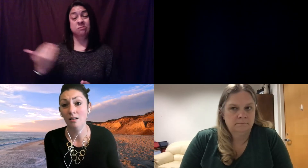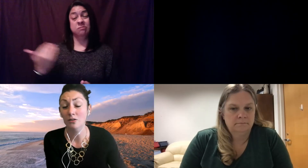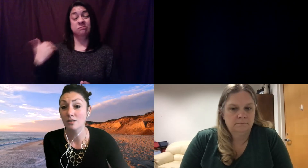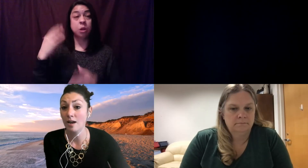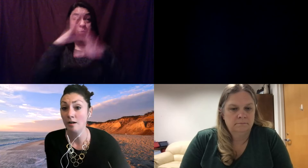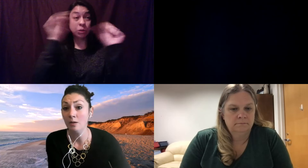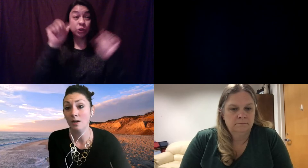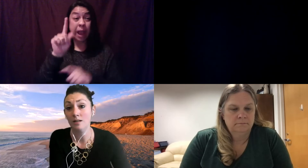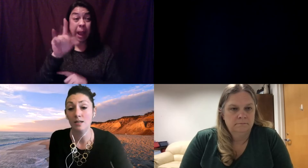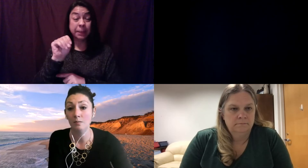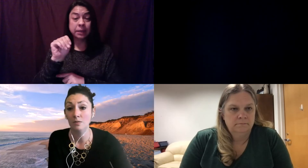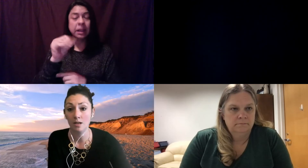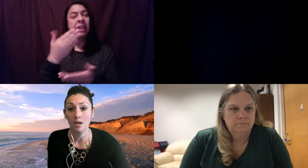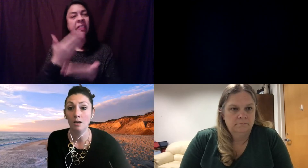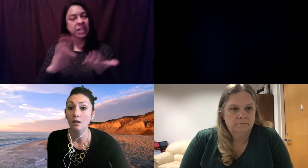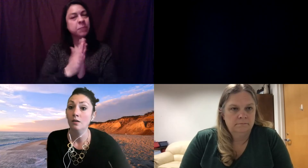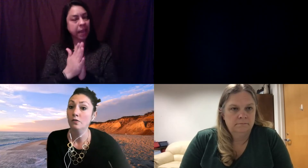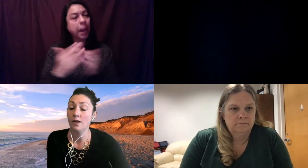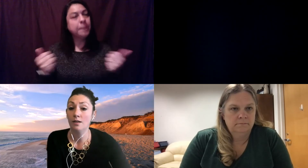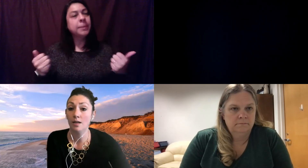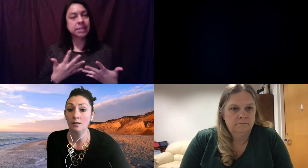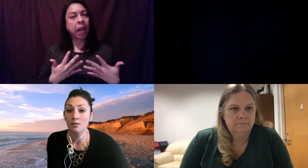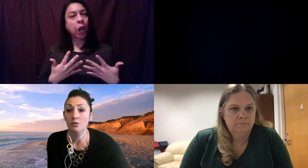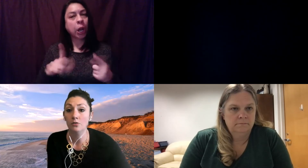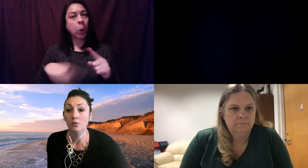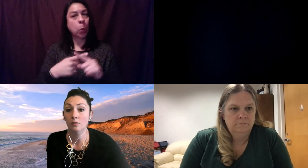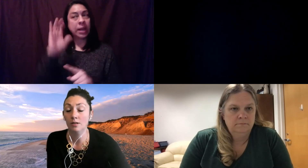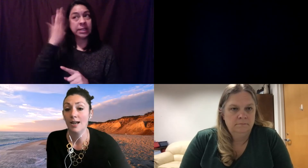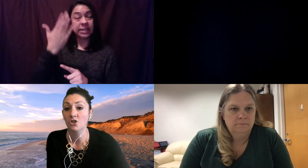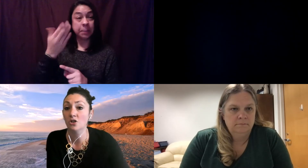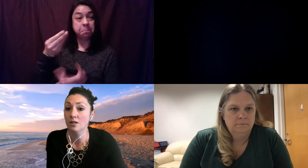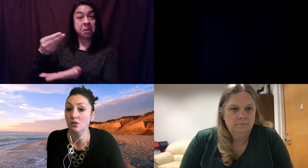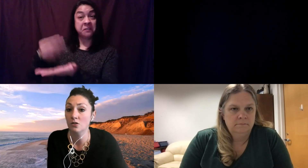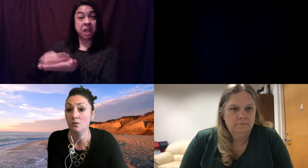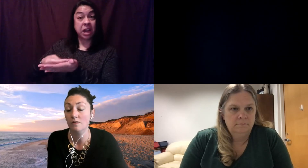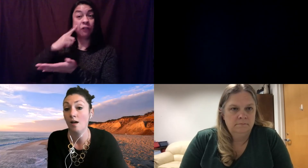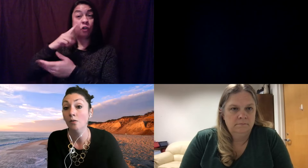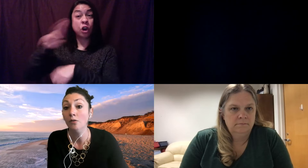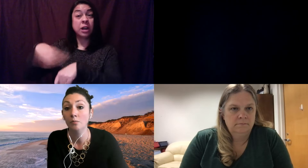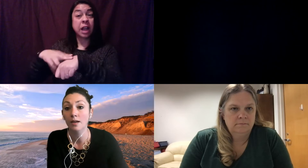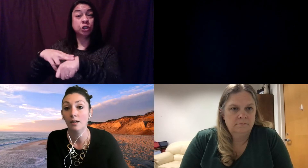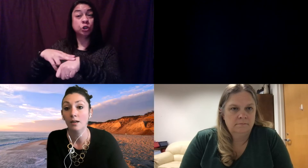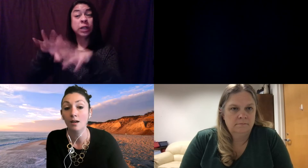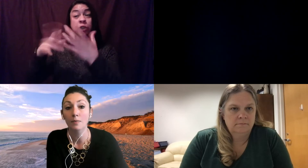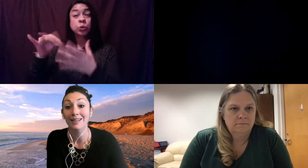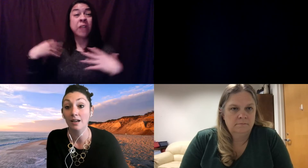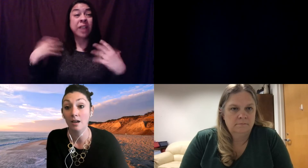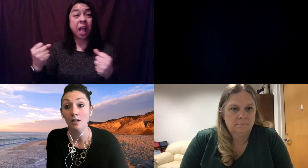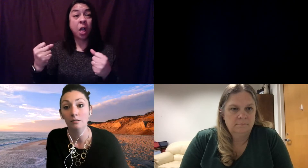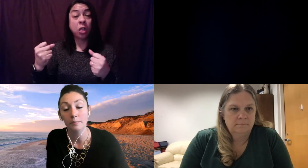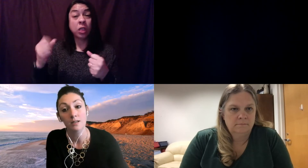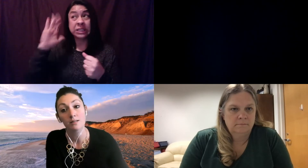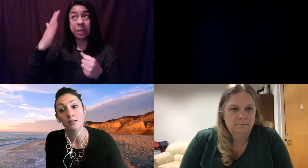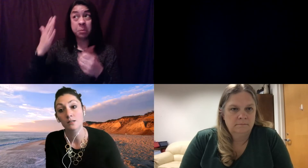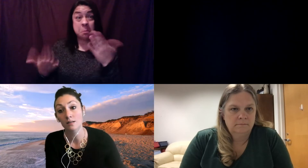got a little scary when it seemed like funding to the National Institutes of Health might get